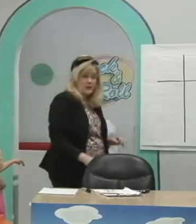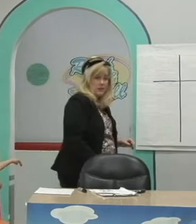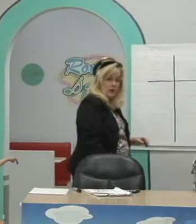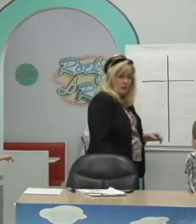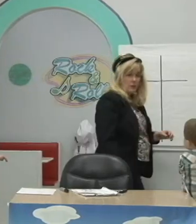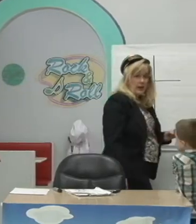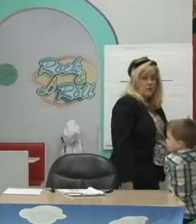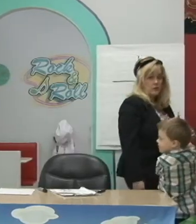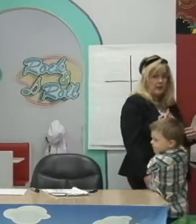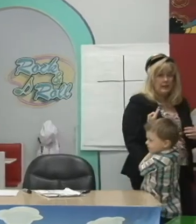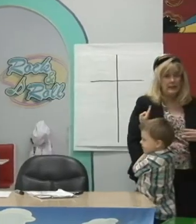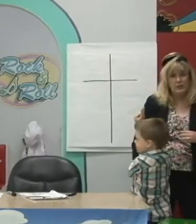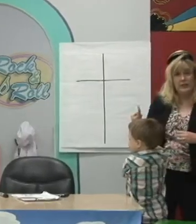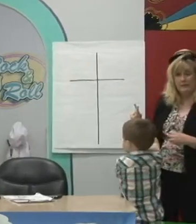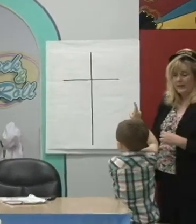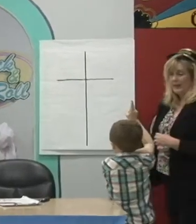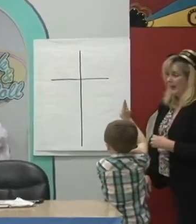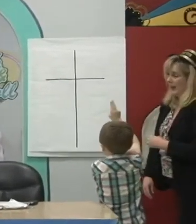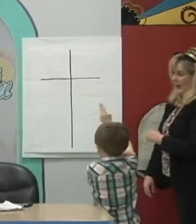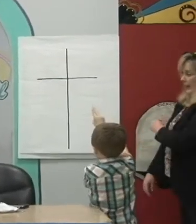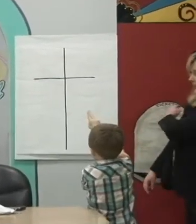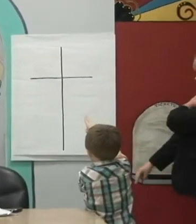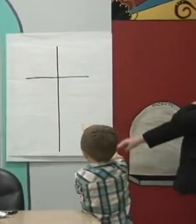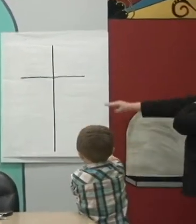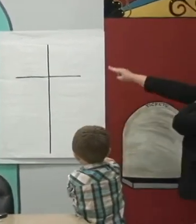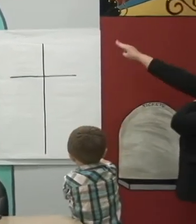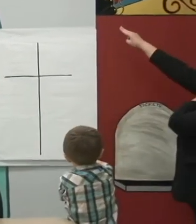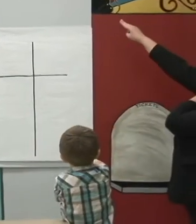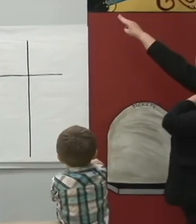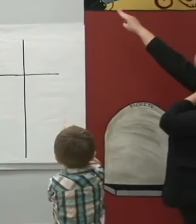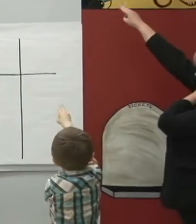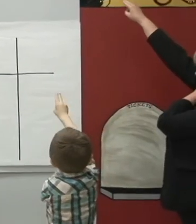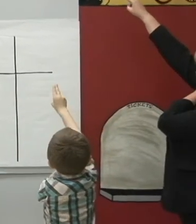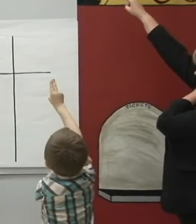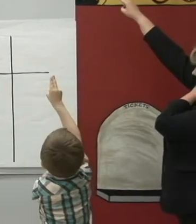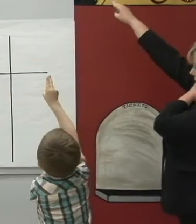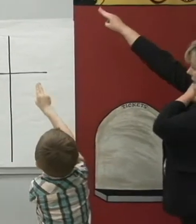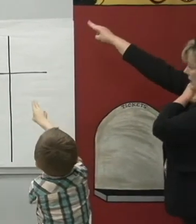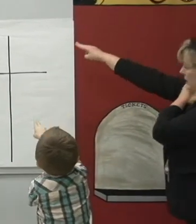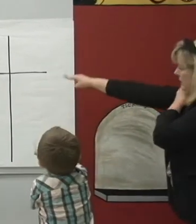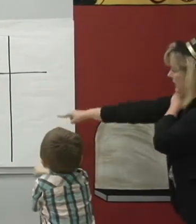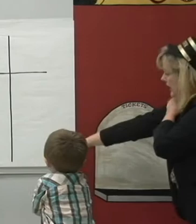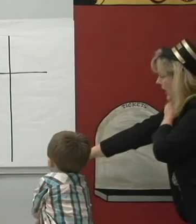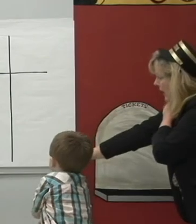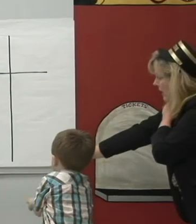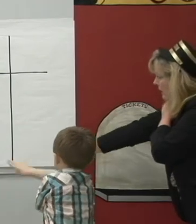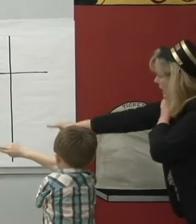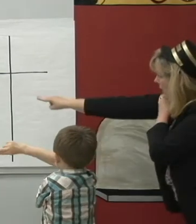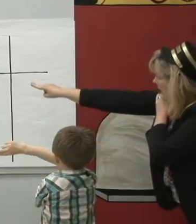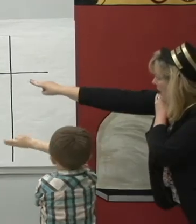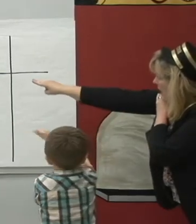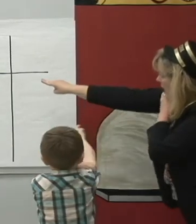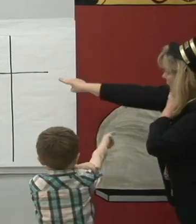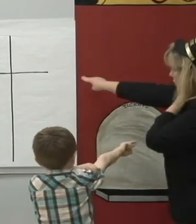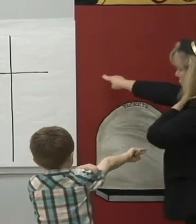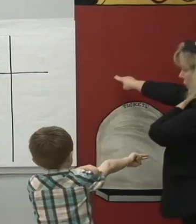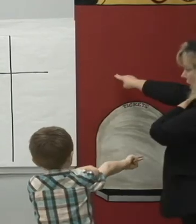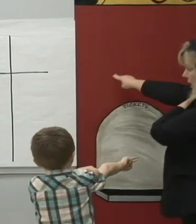so that you can practice writing the letter T. All right, so we're going to trace, go down,